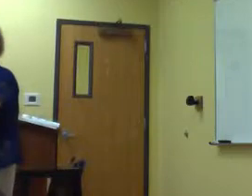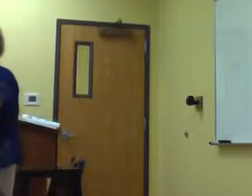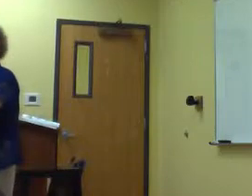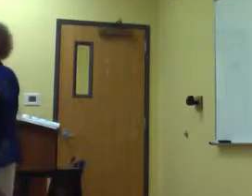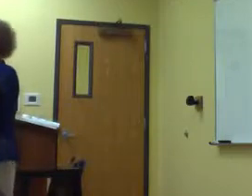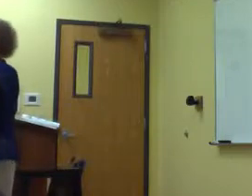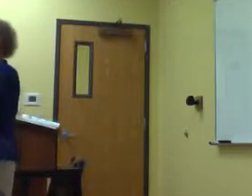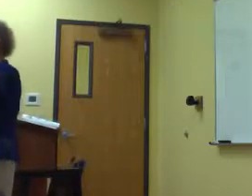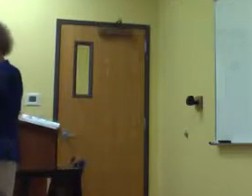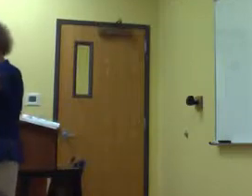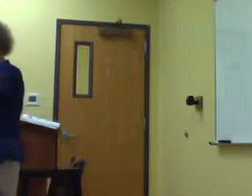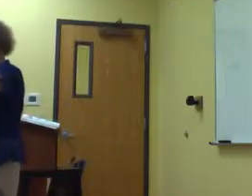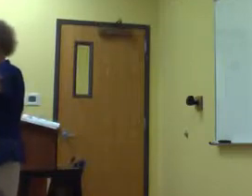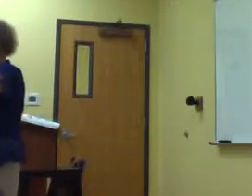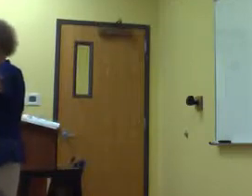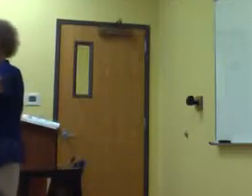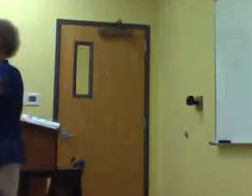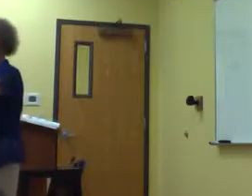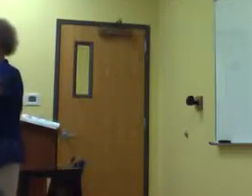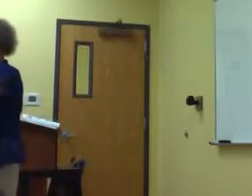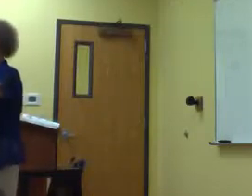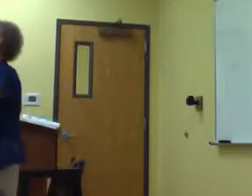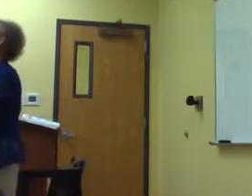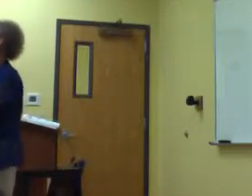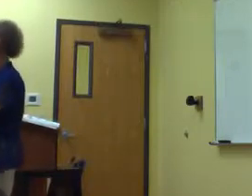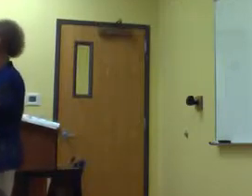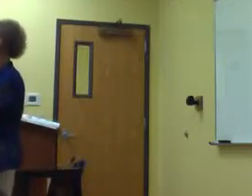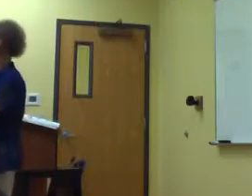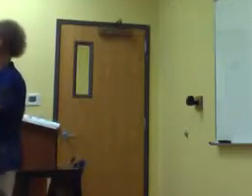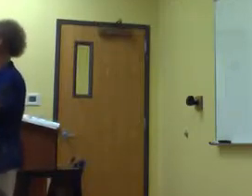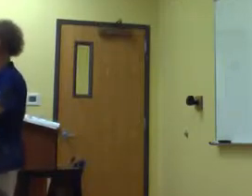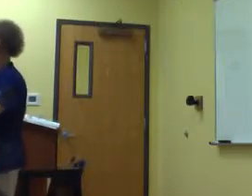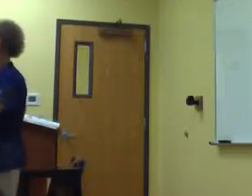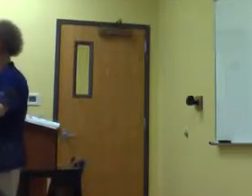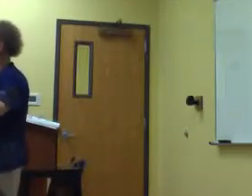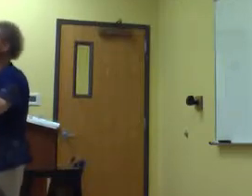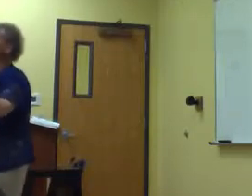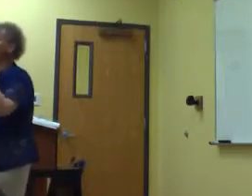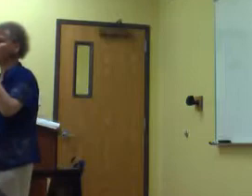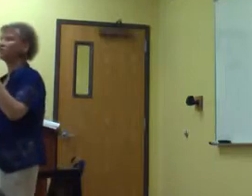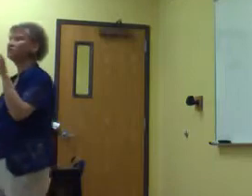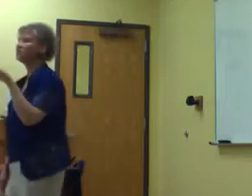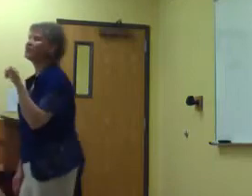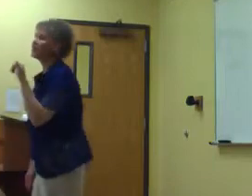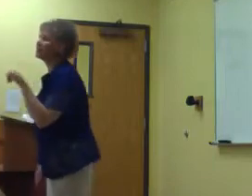It's not a yes, like I agree. It's just acknowledging you're getting it.